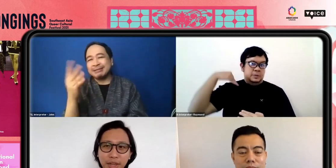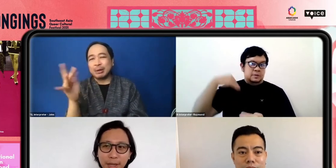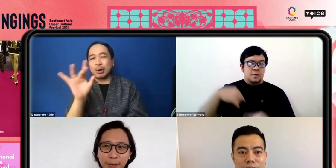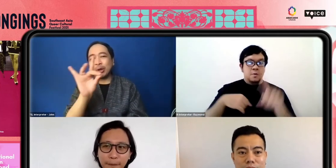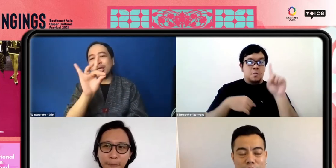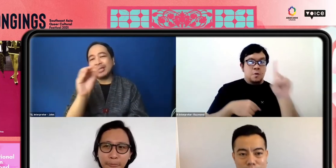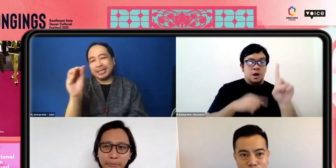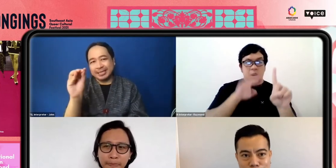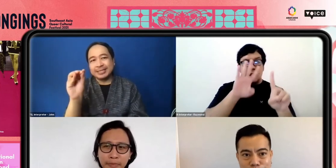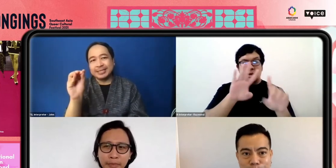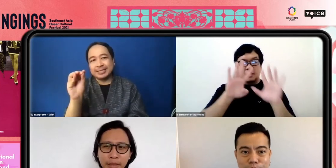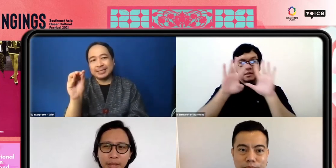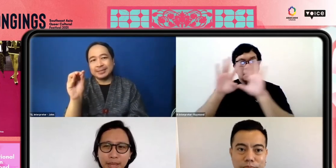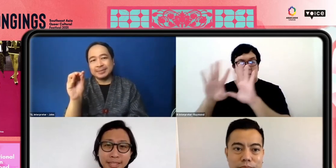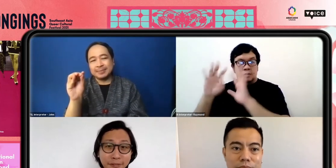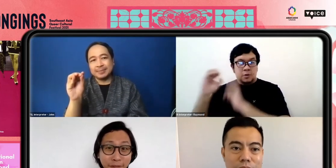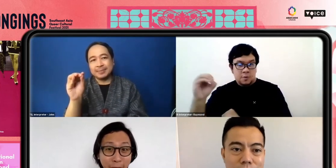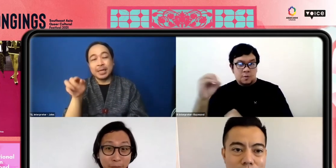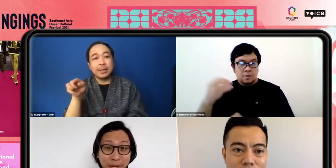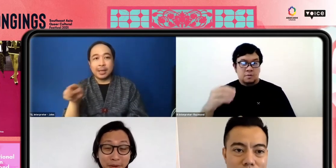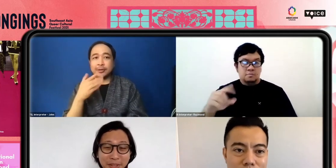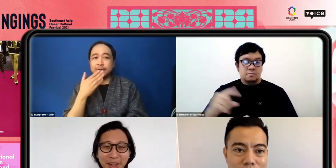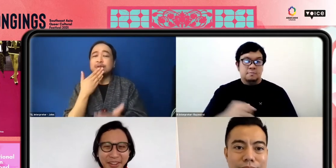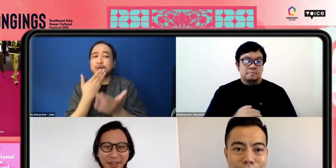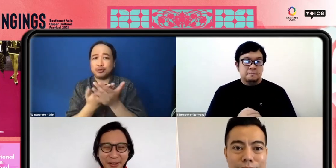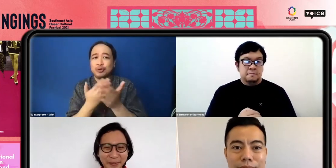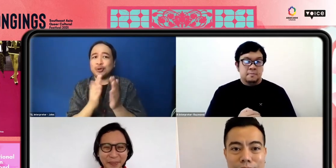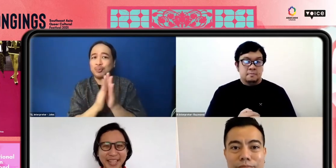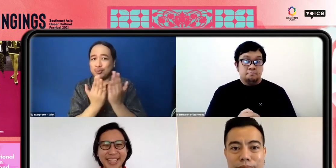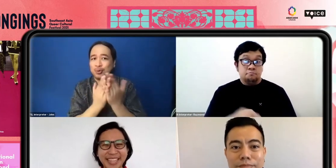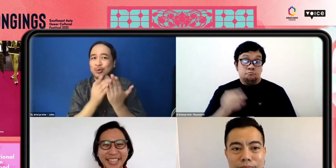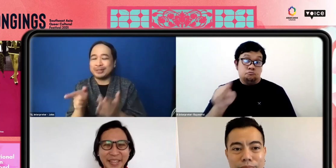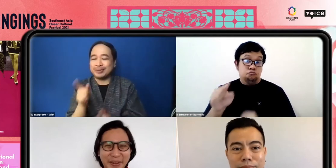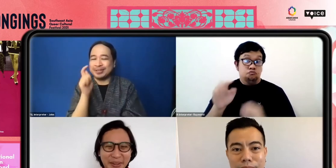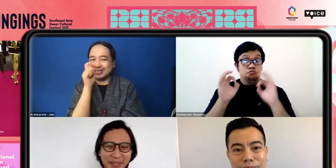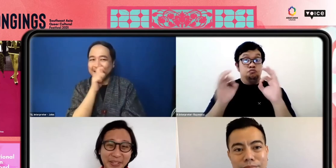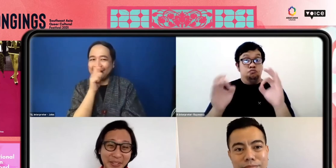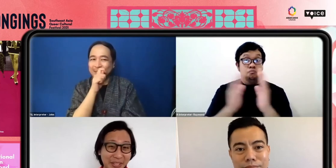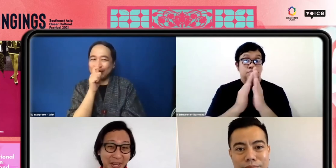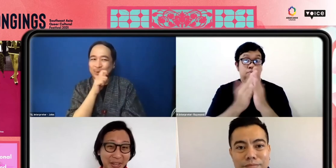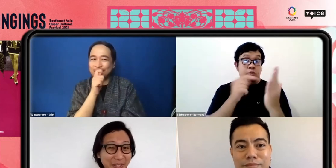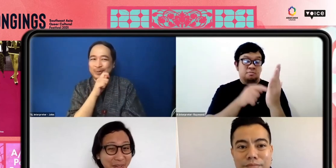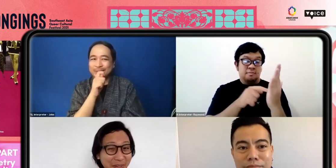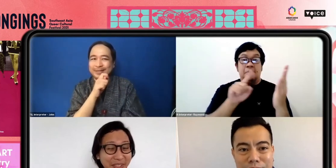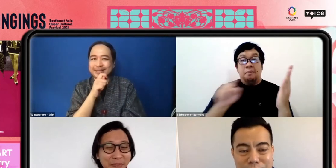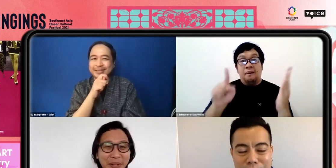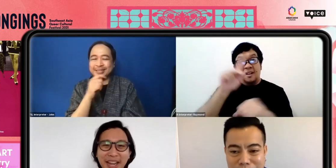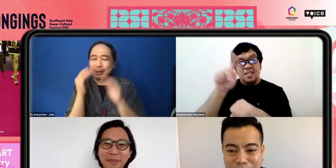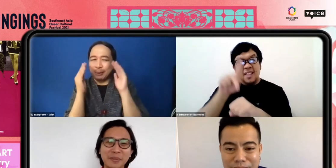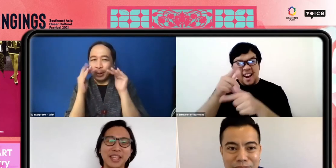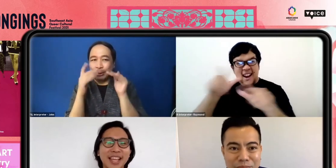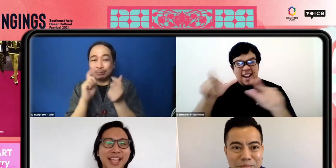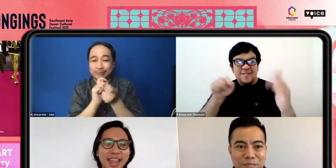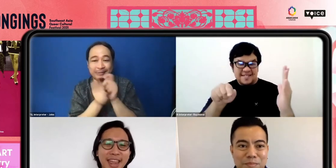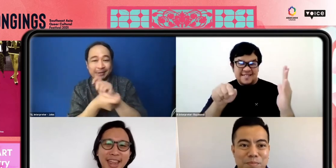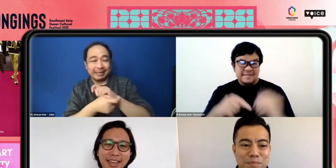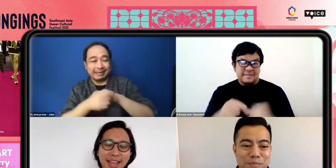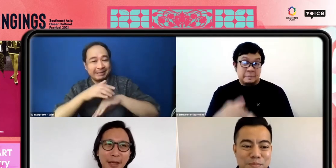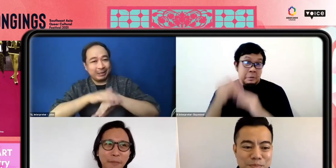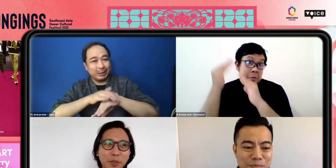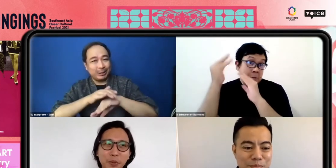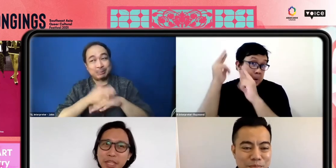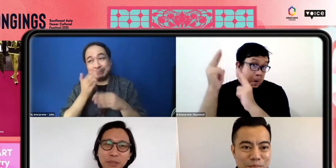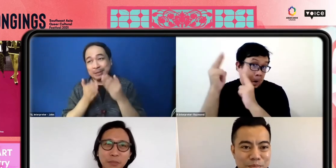book. It's in Filipino, so I hope, you know, there's a translation soon, perhaps.